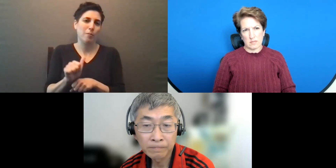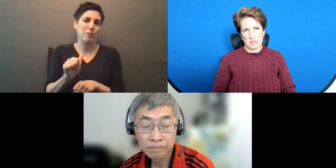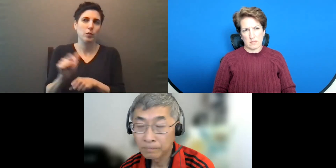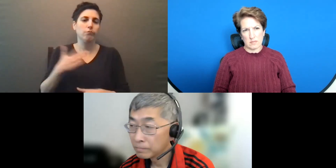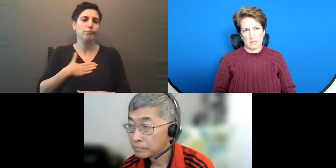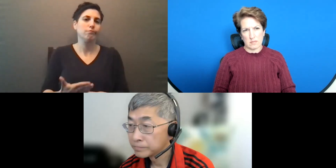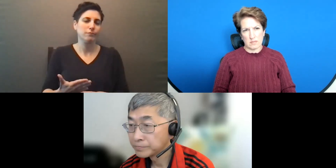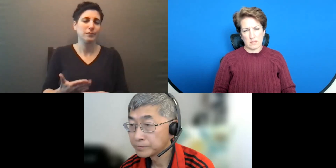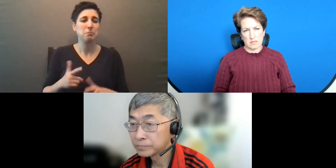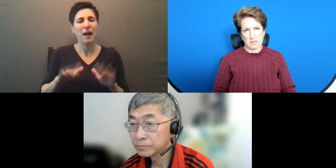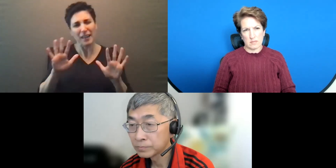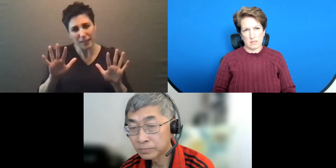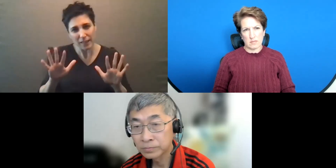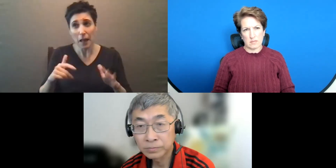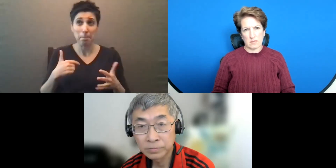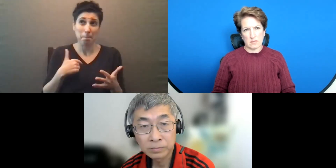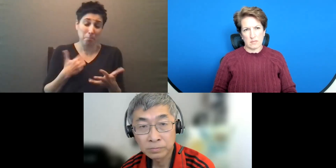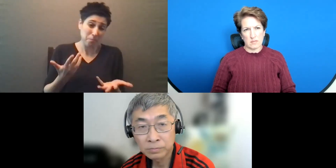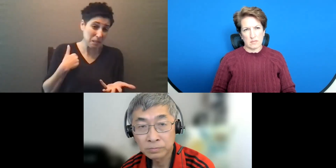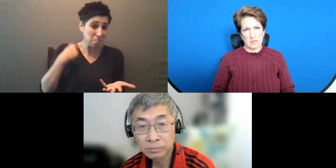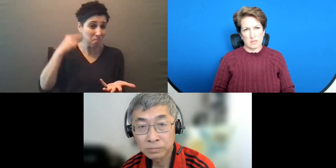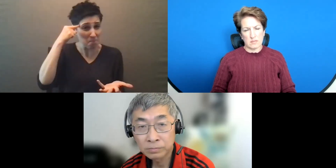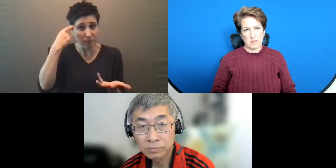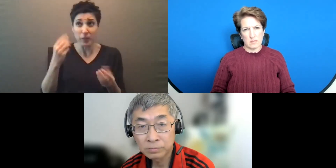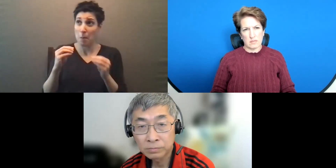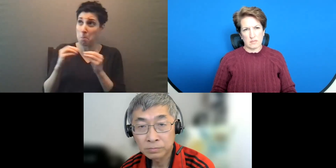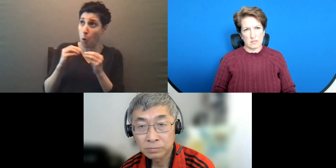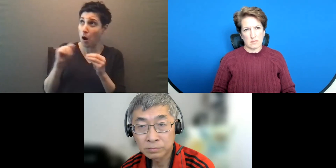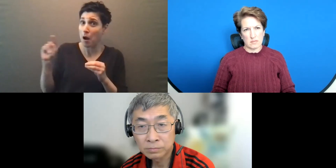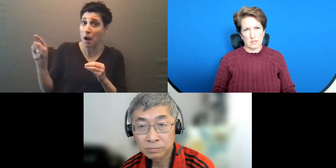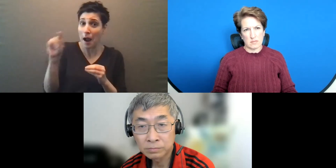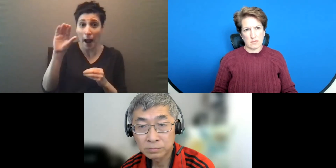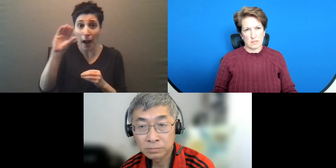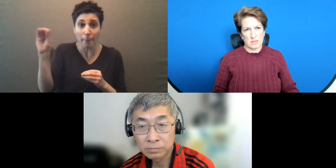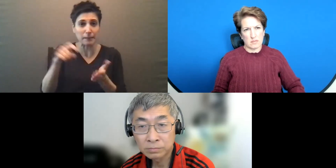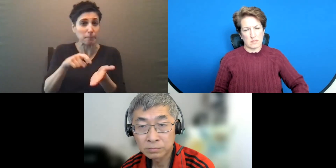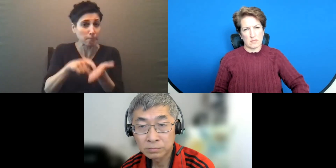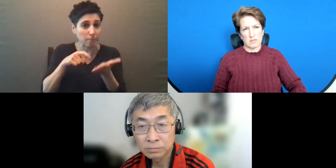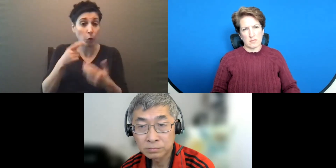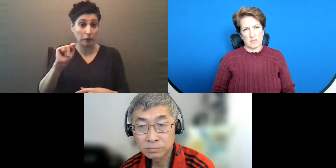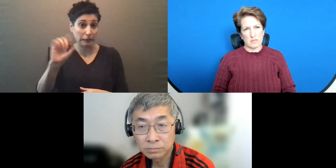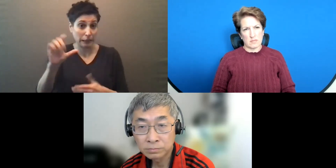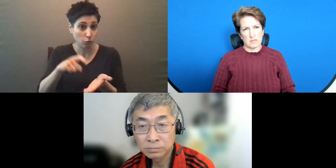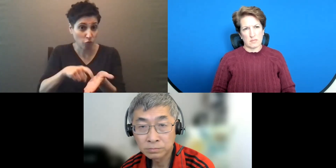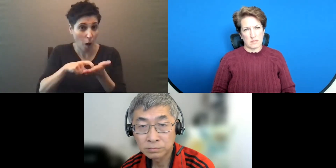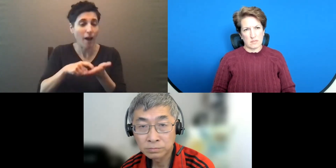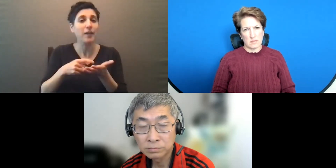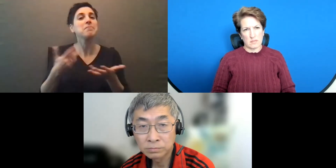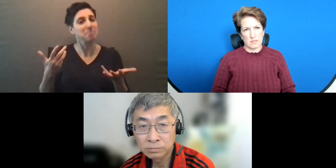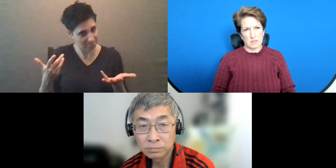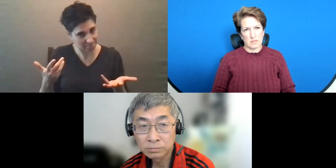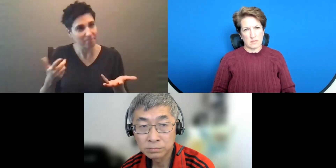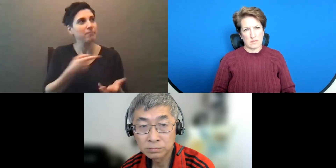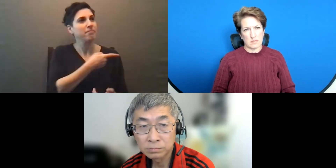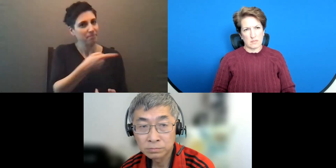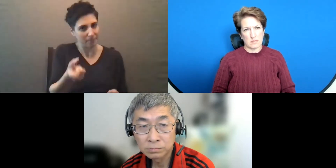way, if the more forces comes that you wanted to travel by TTC, you have to show your ID. Yes, whoever regular